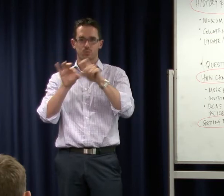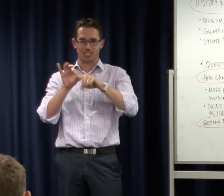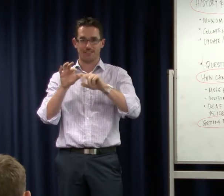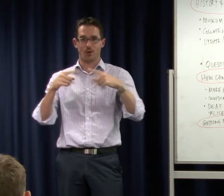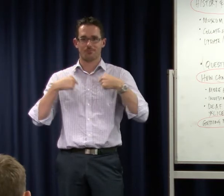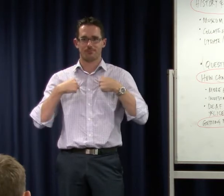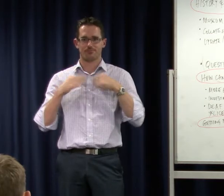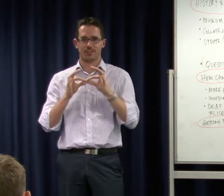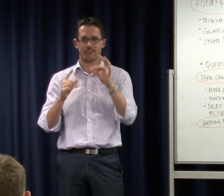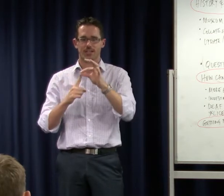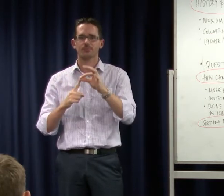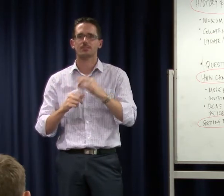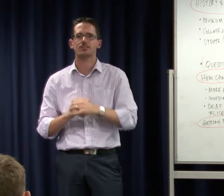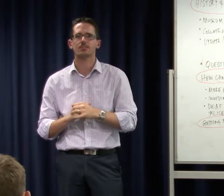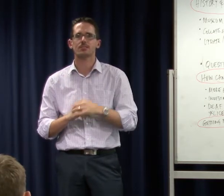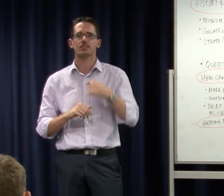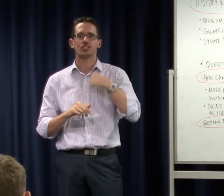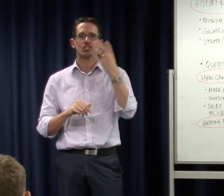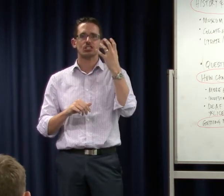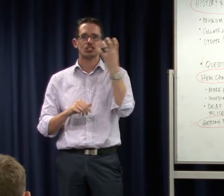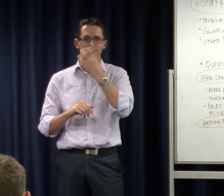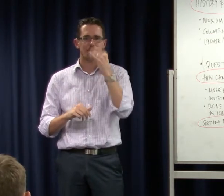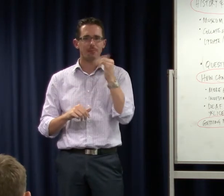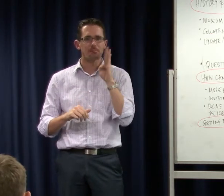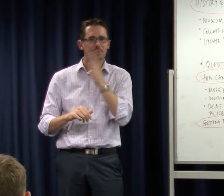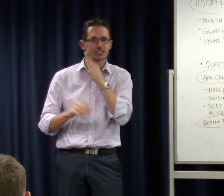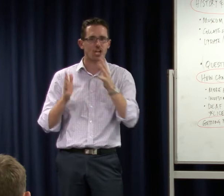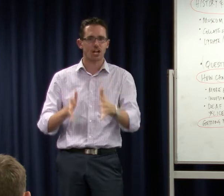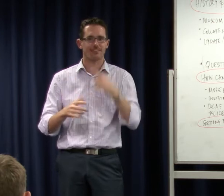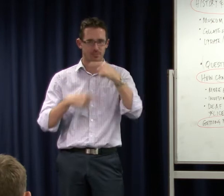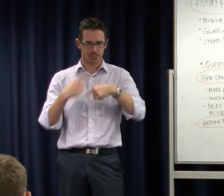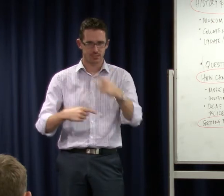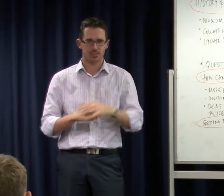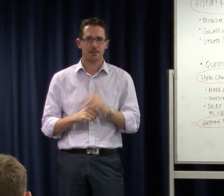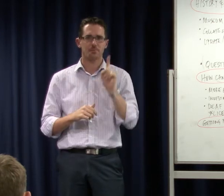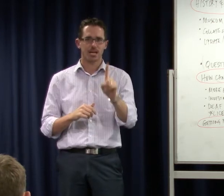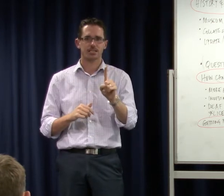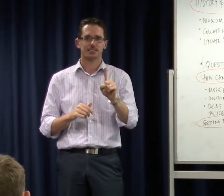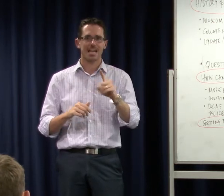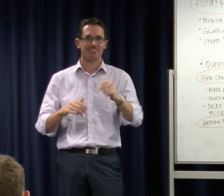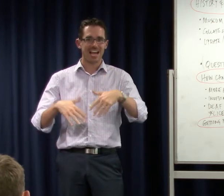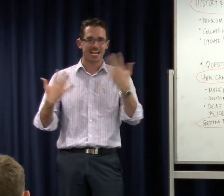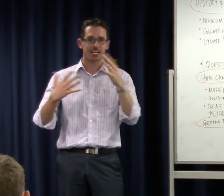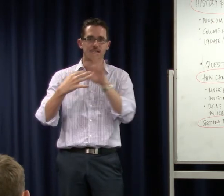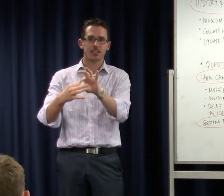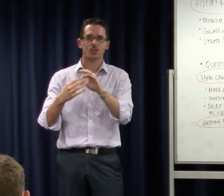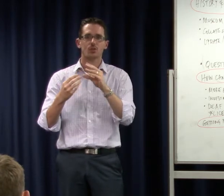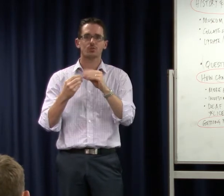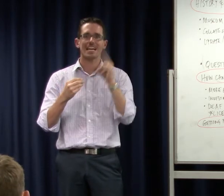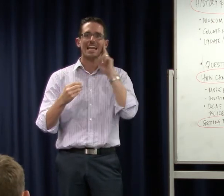The question is for Brent. Maybe there's a lot of information that's missing, but is